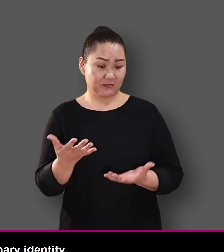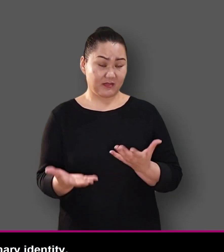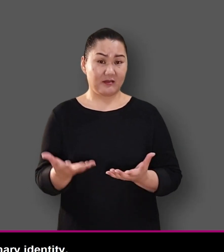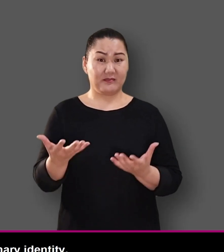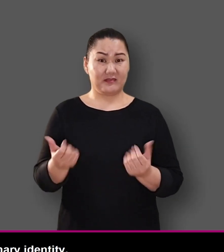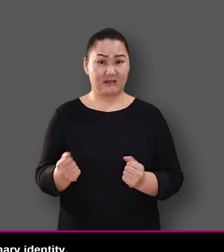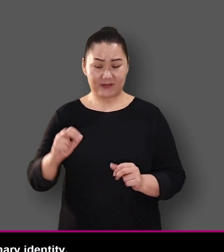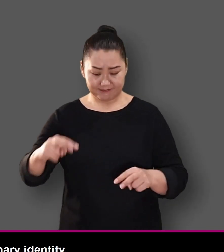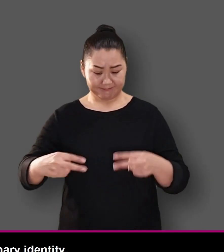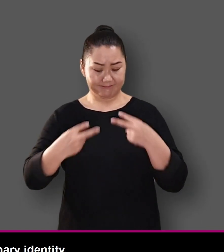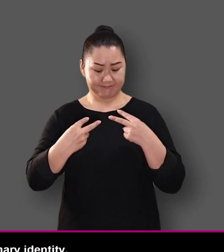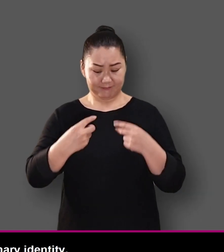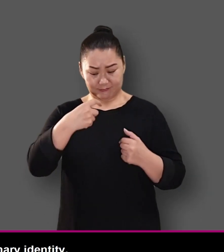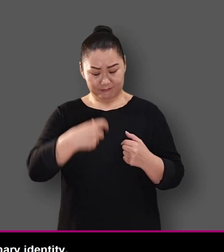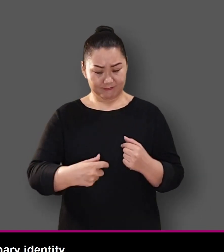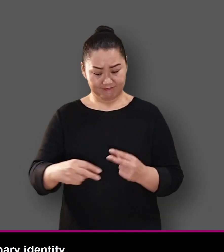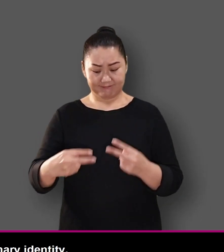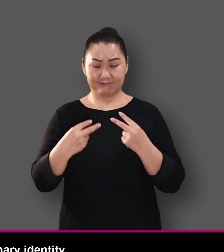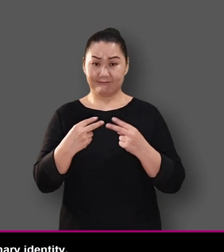non-binary identity,